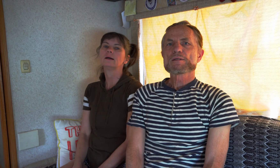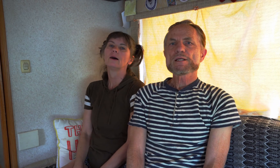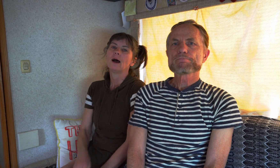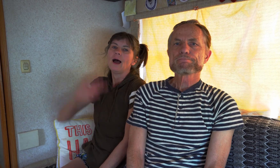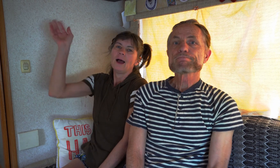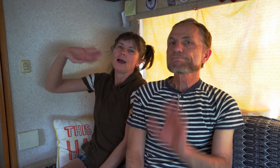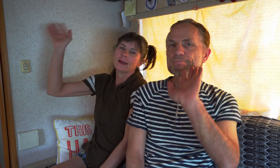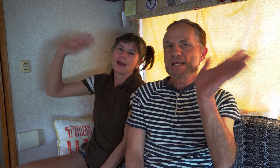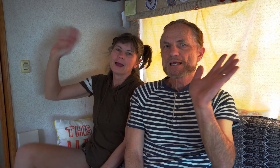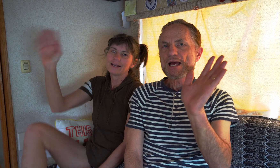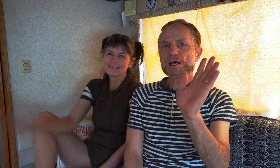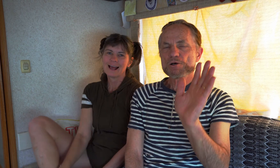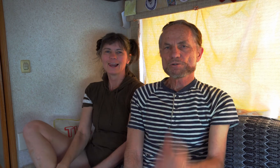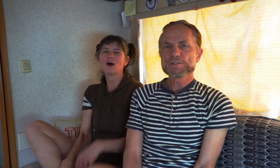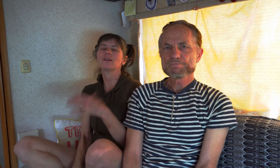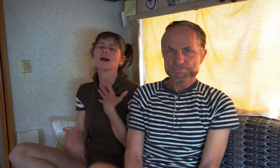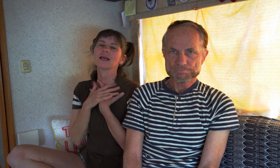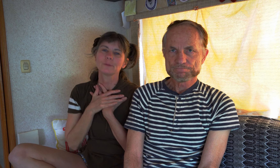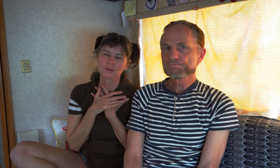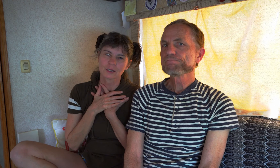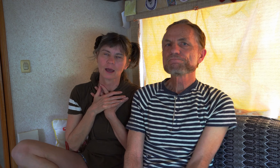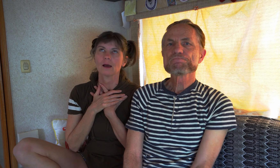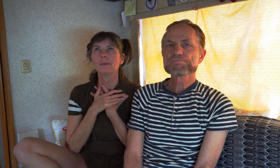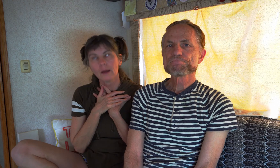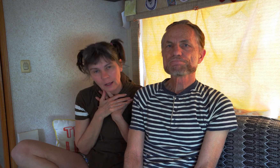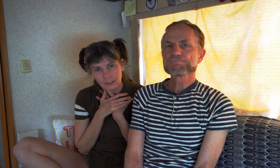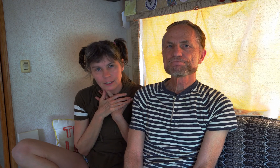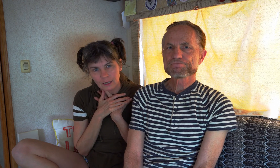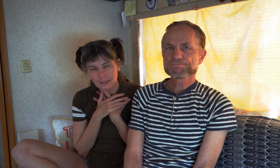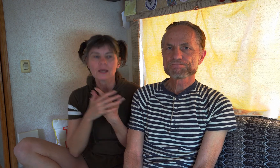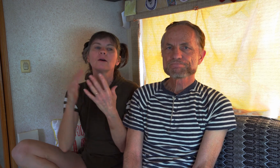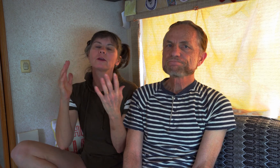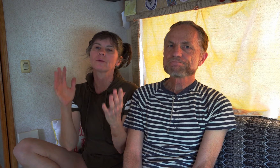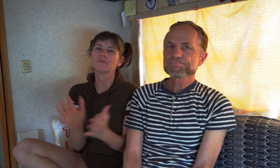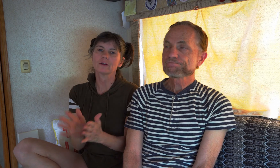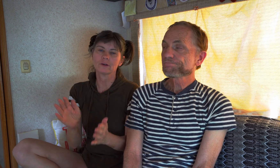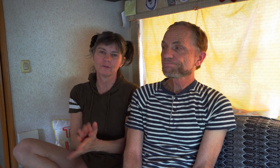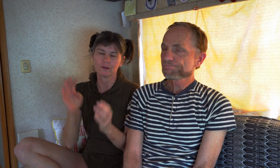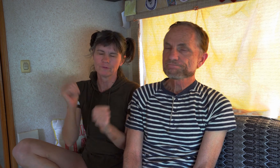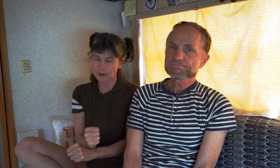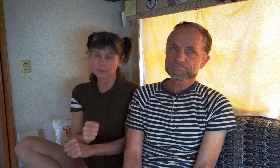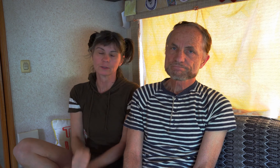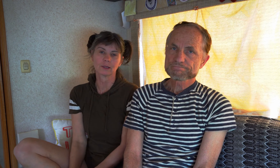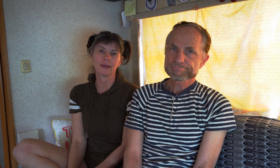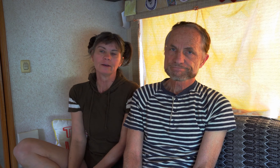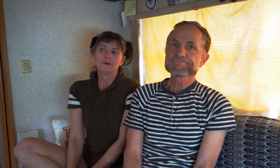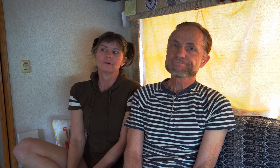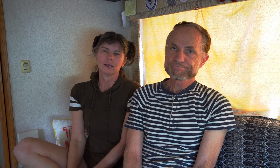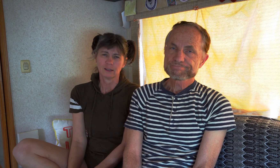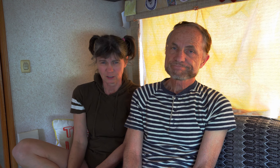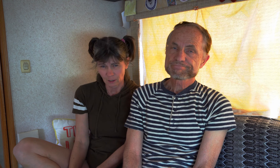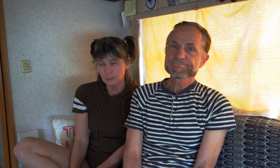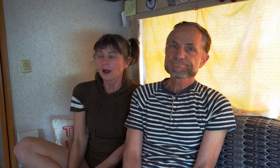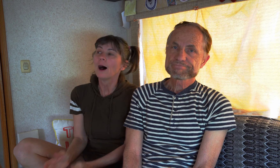Ready? Yep. Hi guys! Hello! Hello! Long time no see. I apologize. We have been very, very, very, very busy with life.